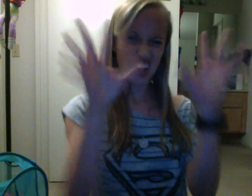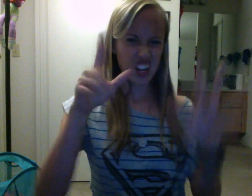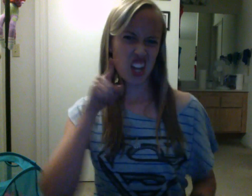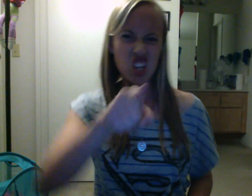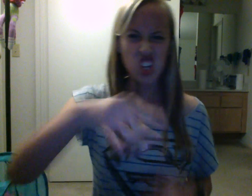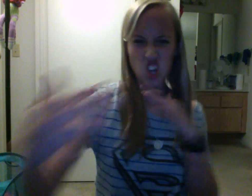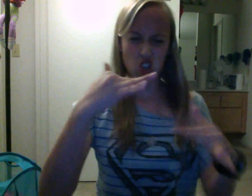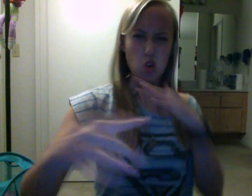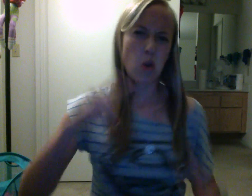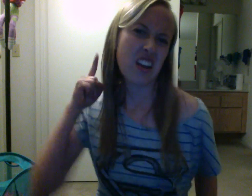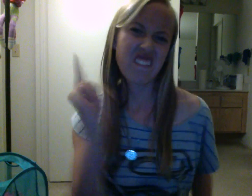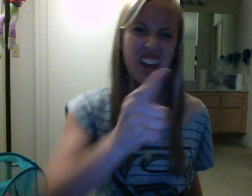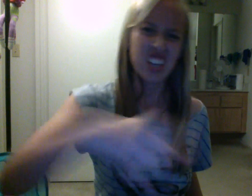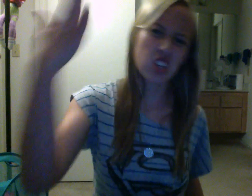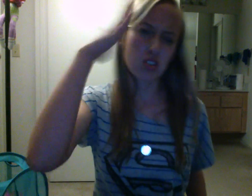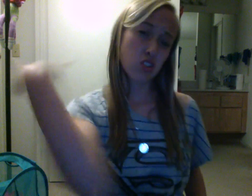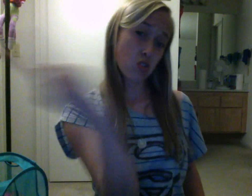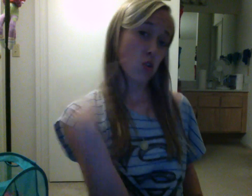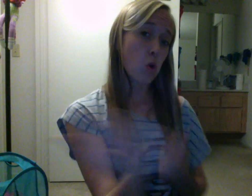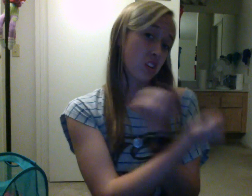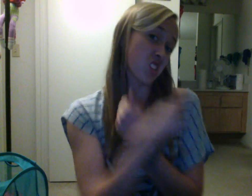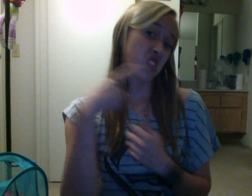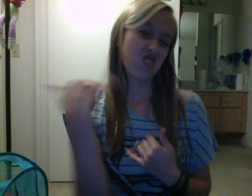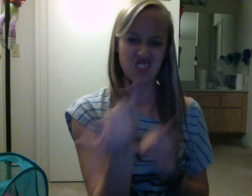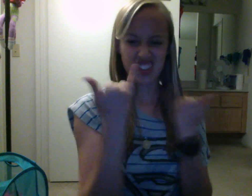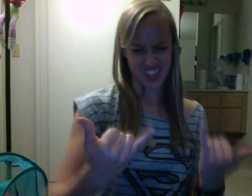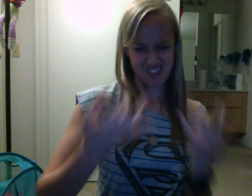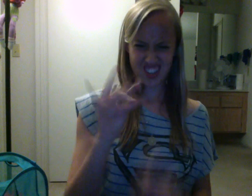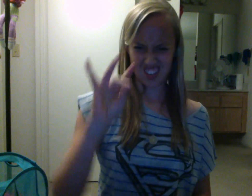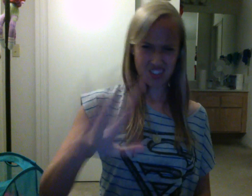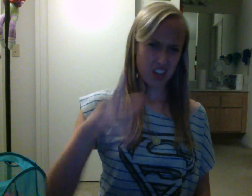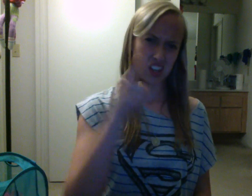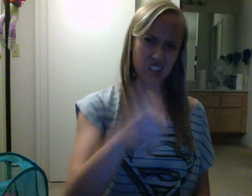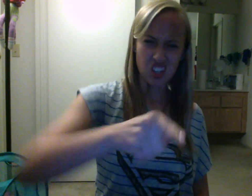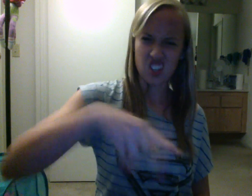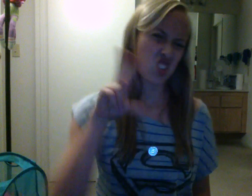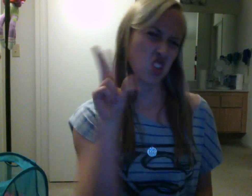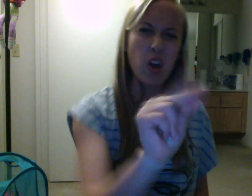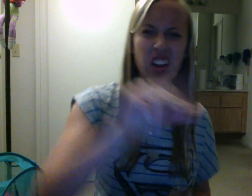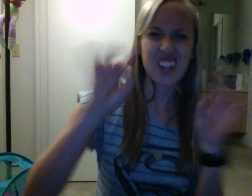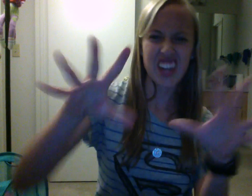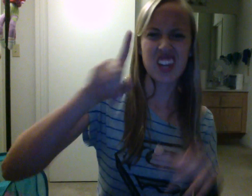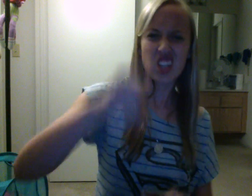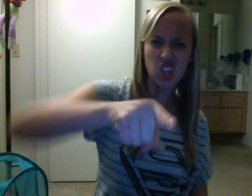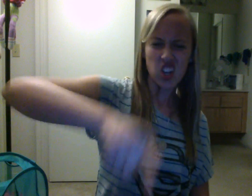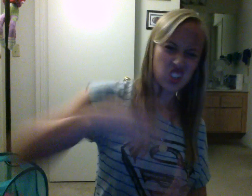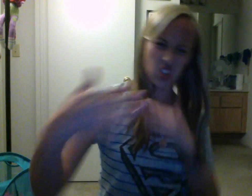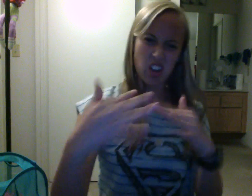hate you Don't wanna fight you No I'll always love you But right now I just don't like you No I don't hate you Don't wanna